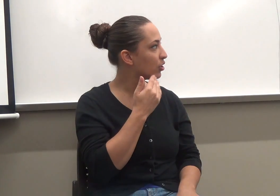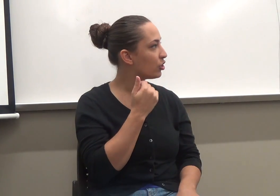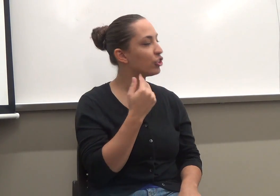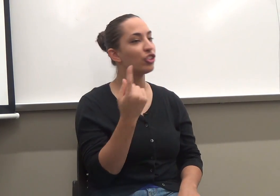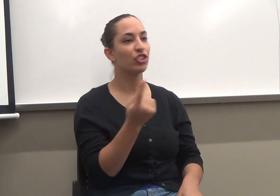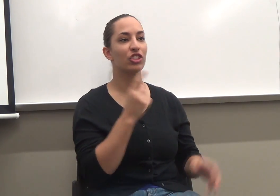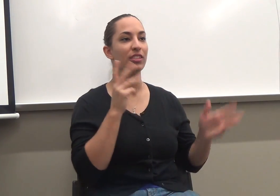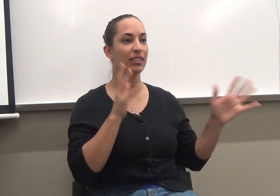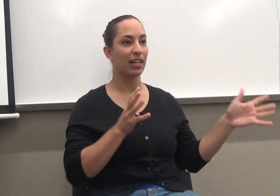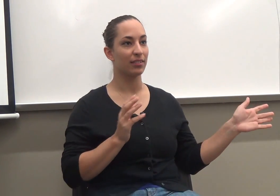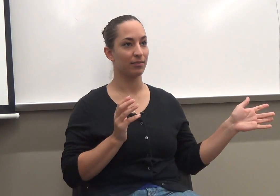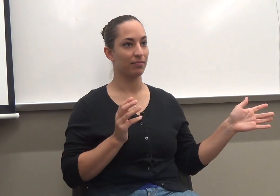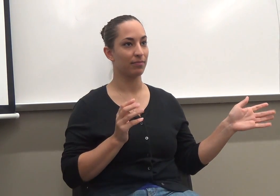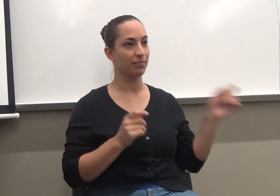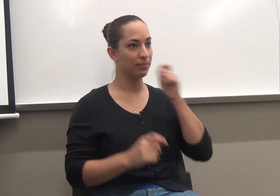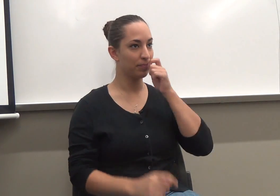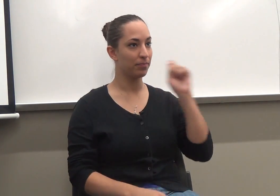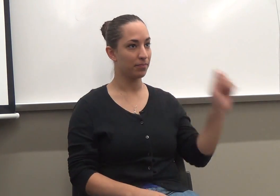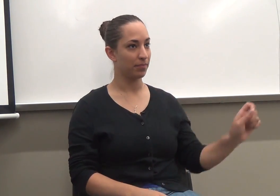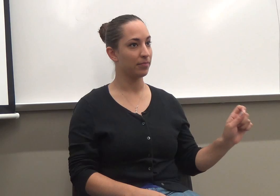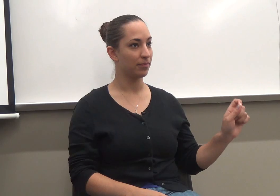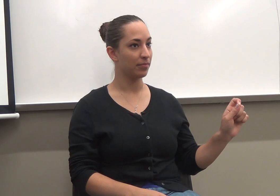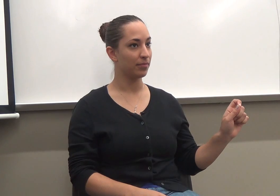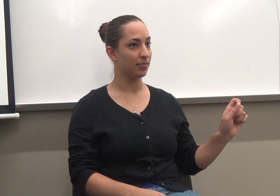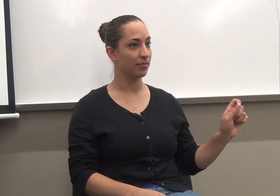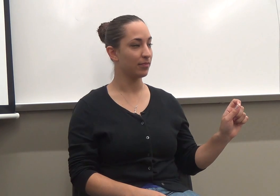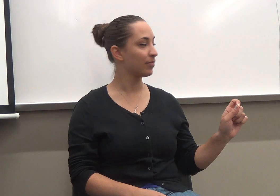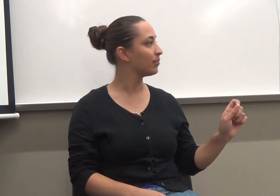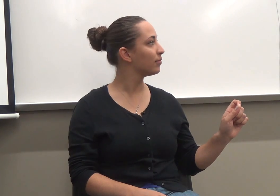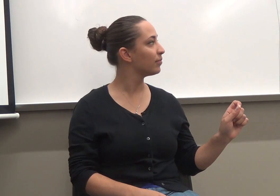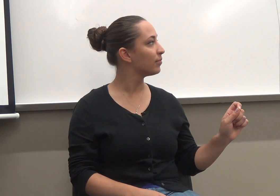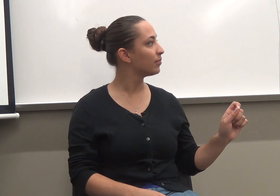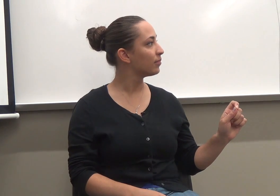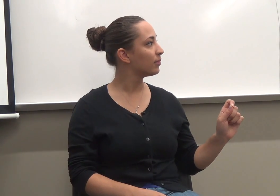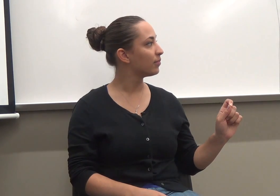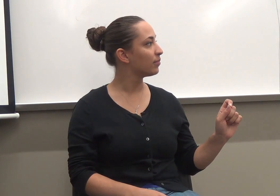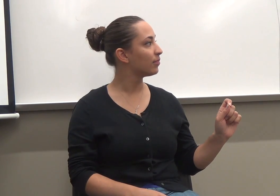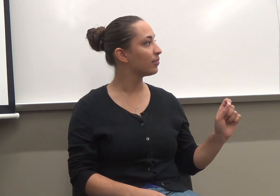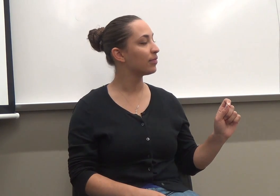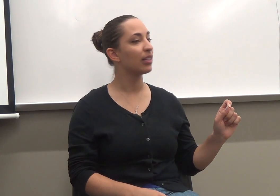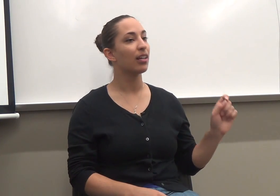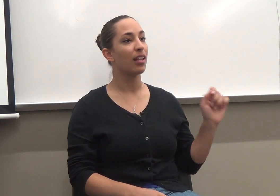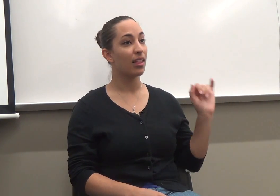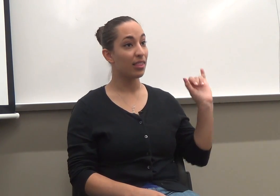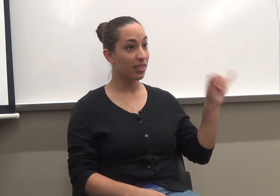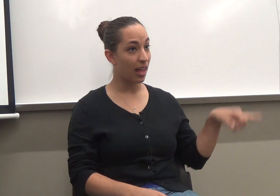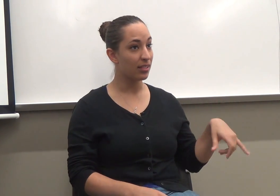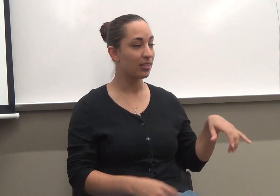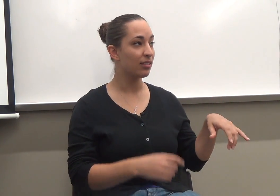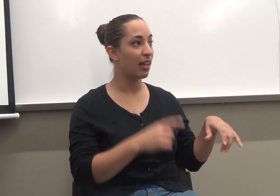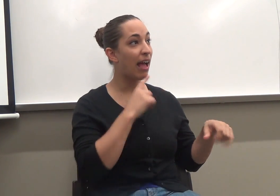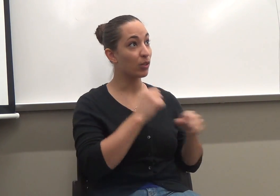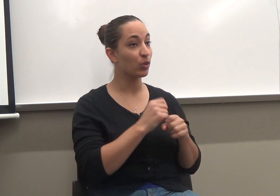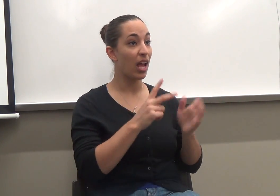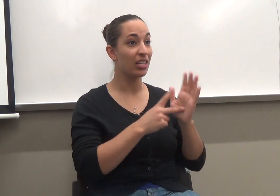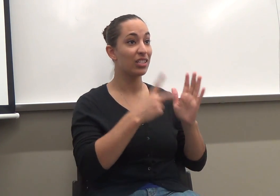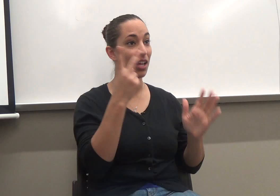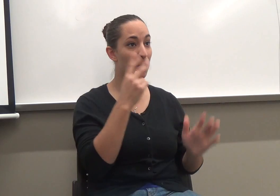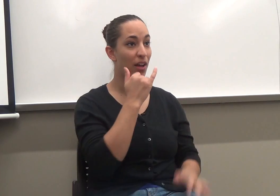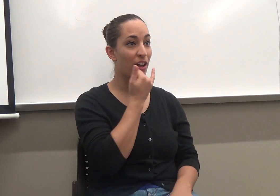Yeah. So that's actually a double error. It's an informal word, ain't.